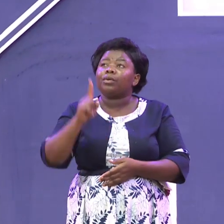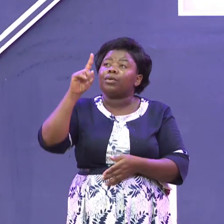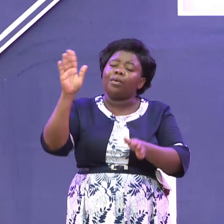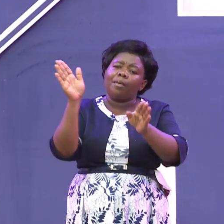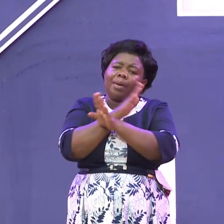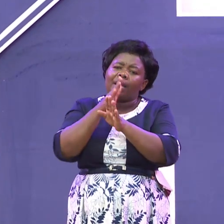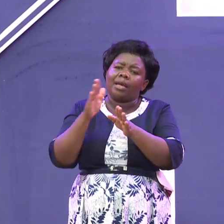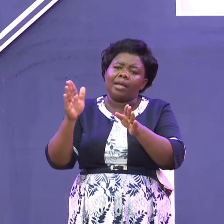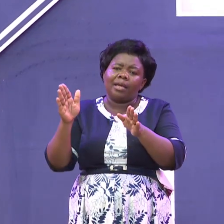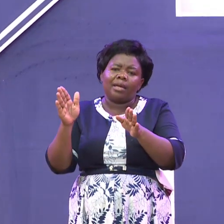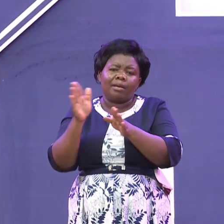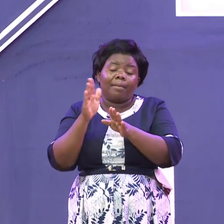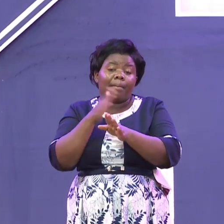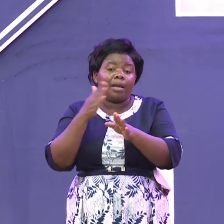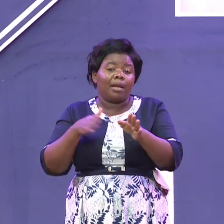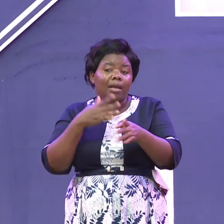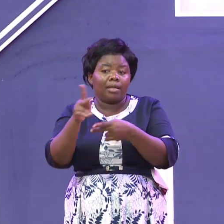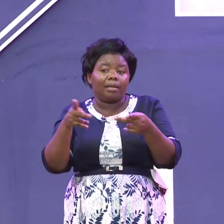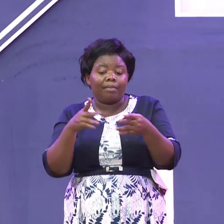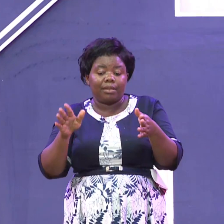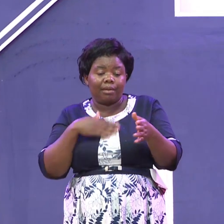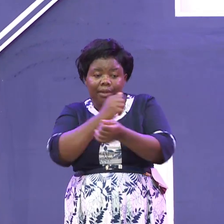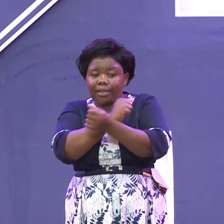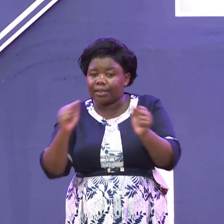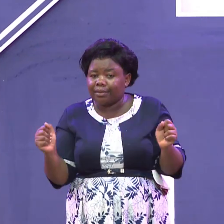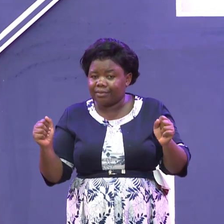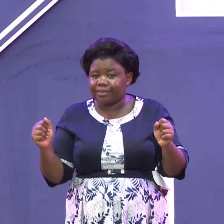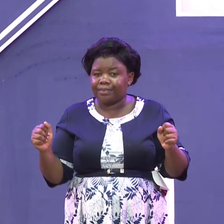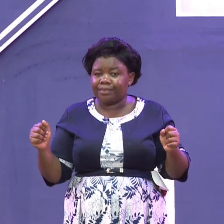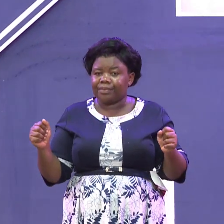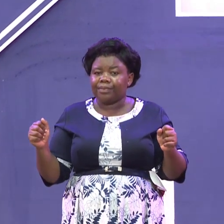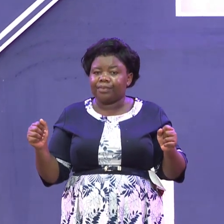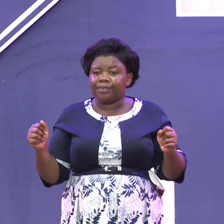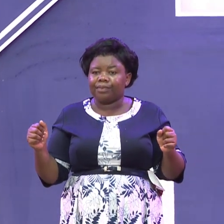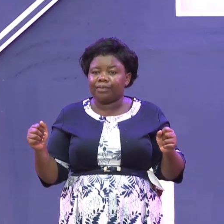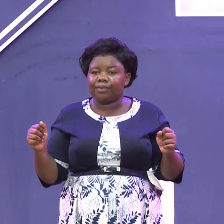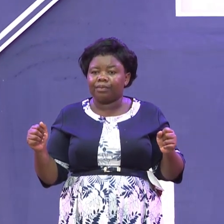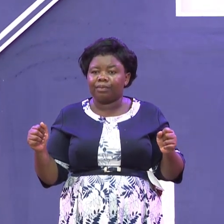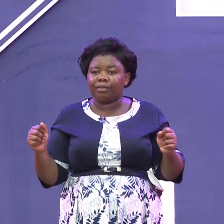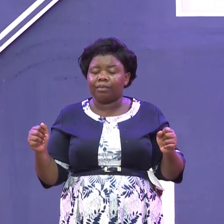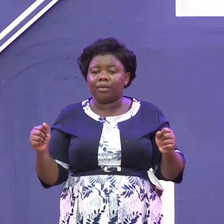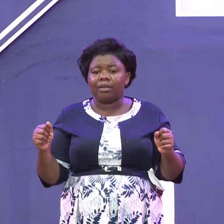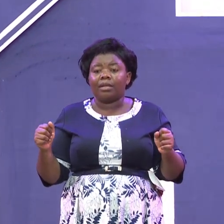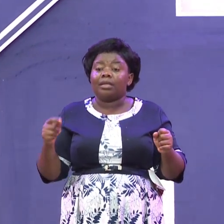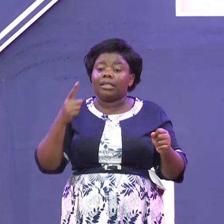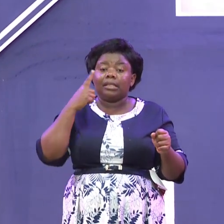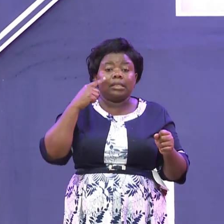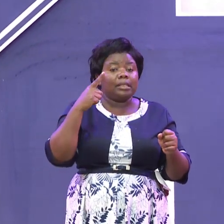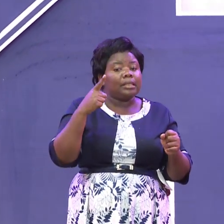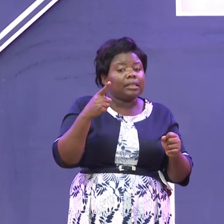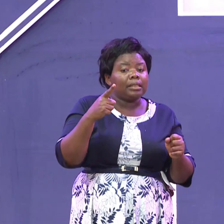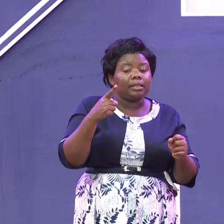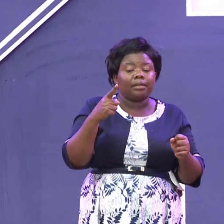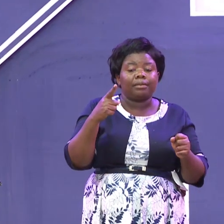kyange era omulokozi wange. And he is my fortress and my savior. Yamulabanga ekigo